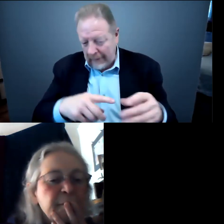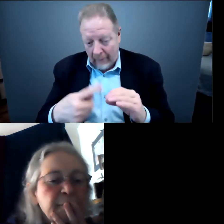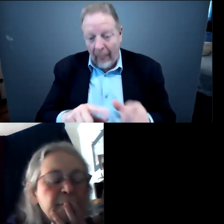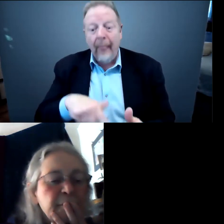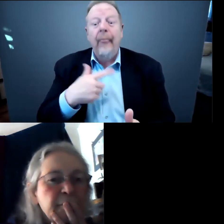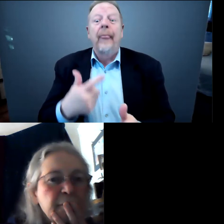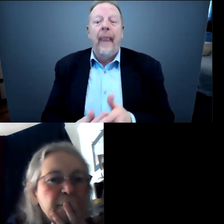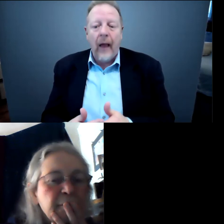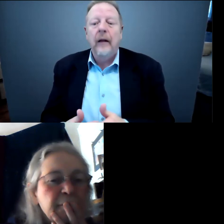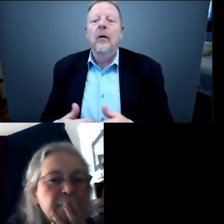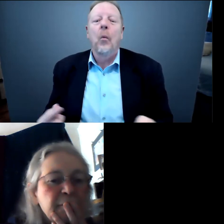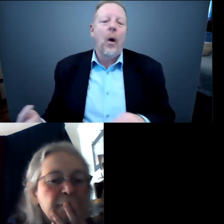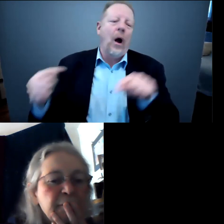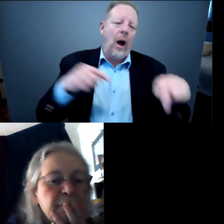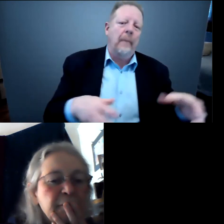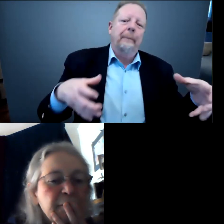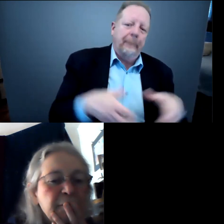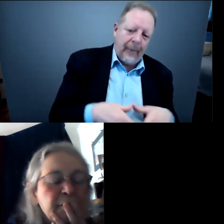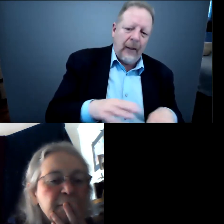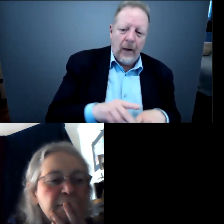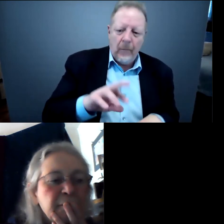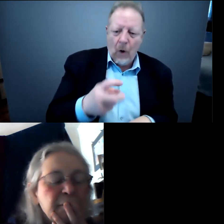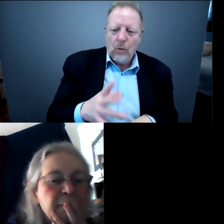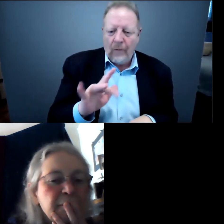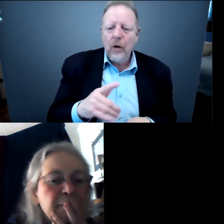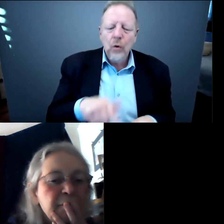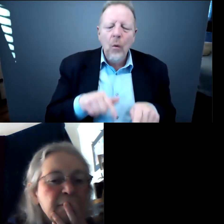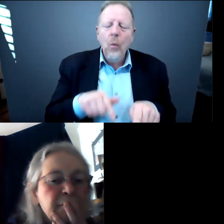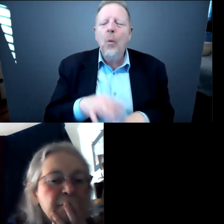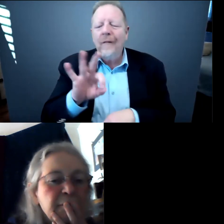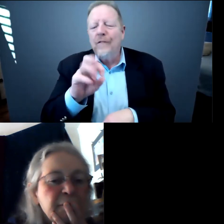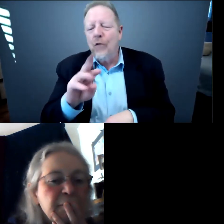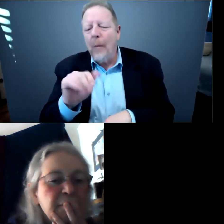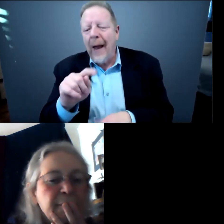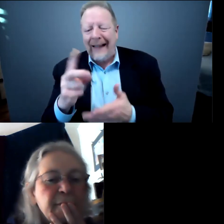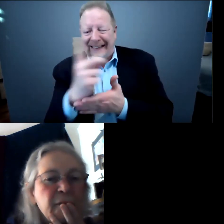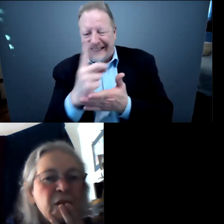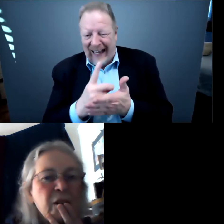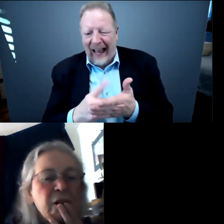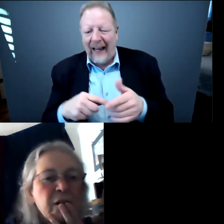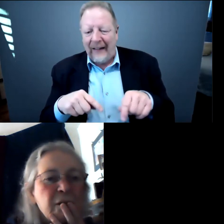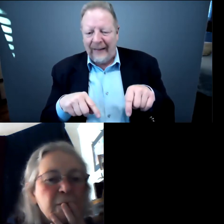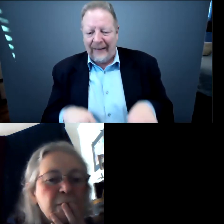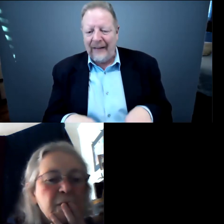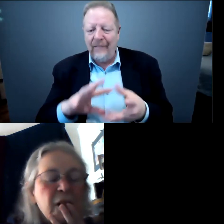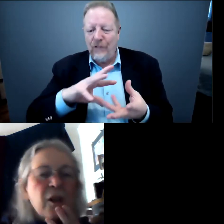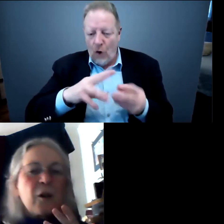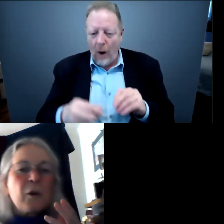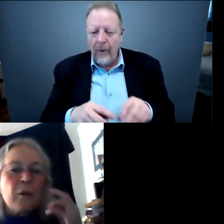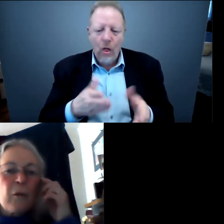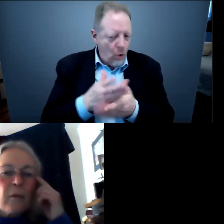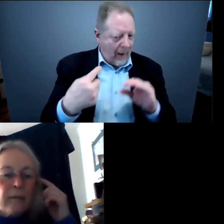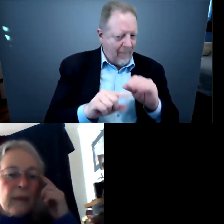see if people have ideas, and we'll keep formatting it. It's kind of what I was thinking. Anybody else? Jan, you want to say